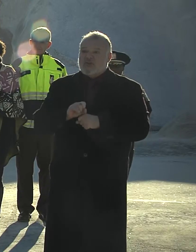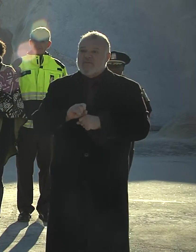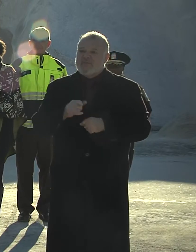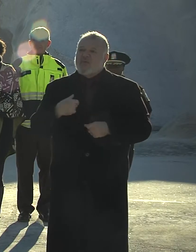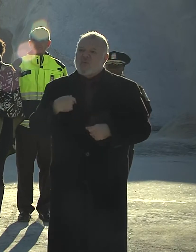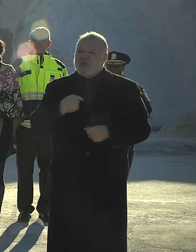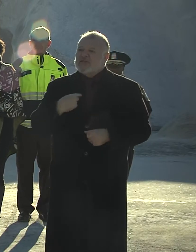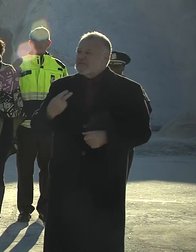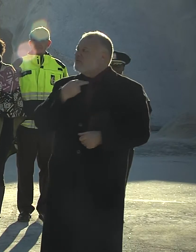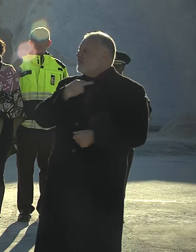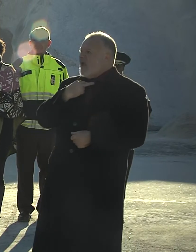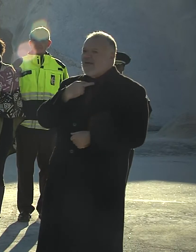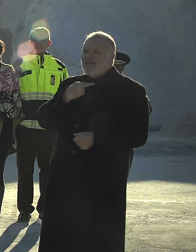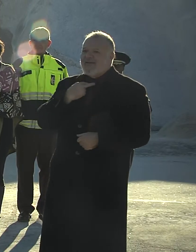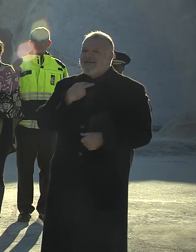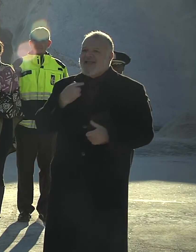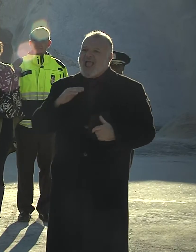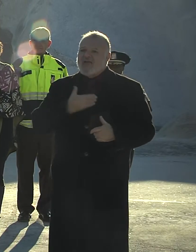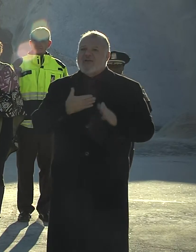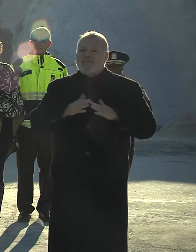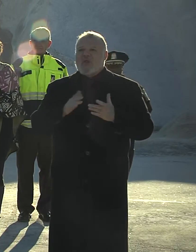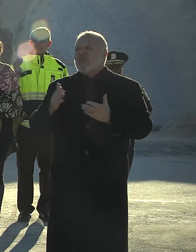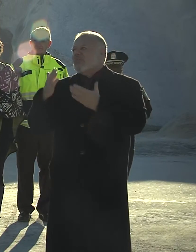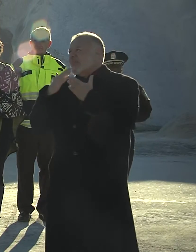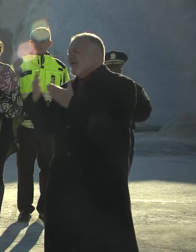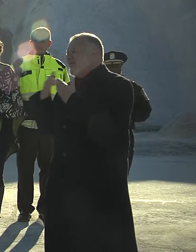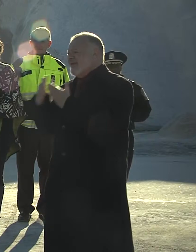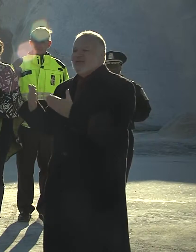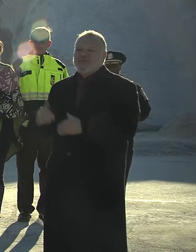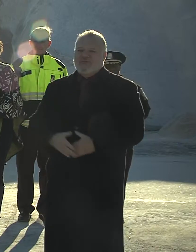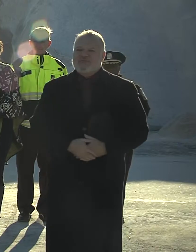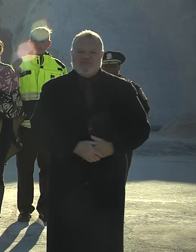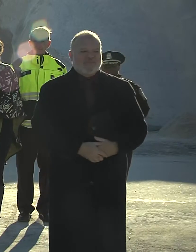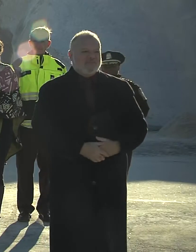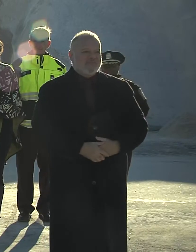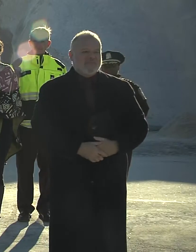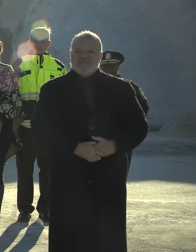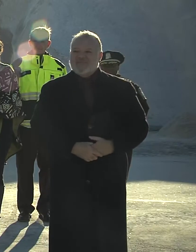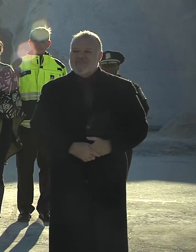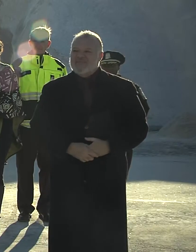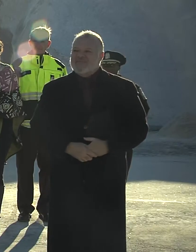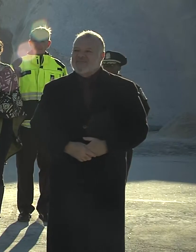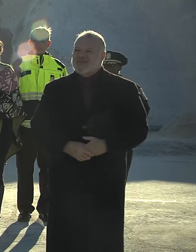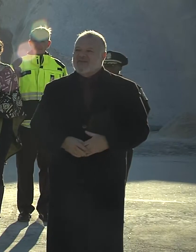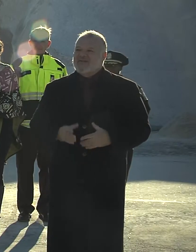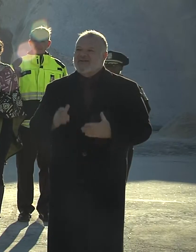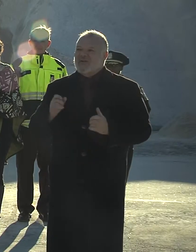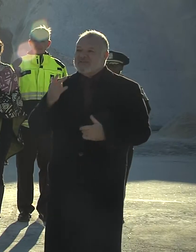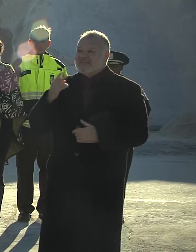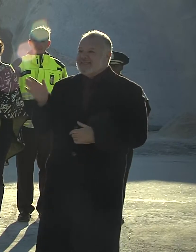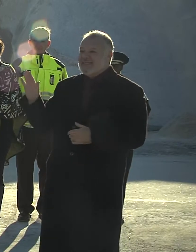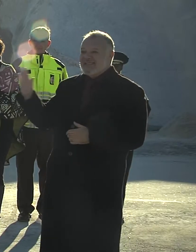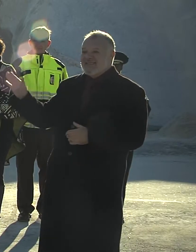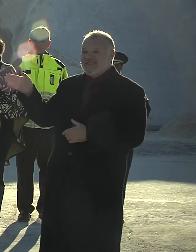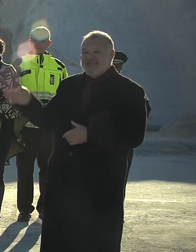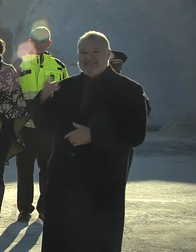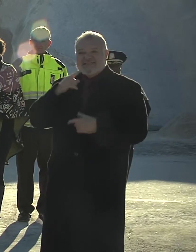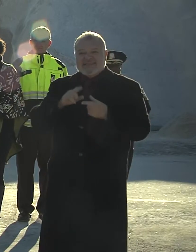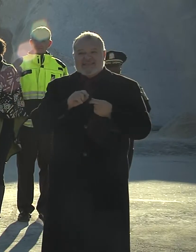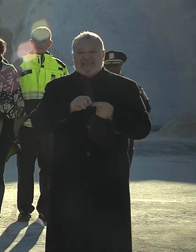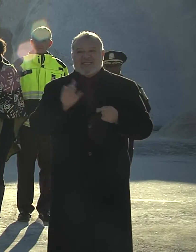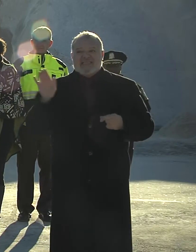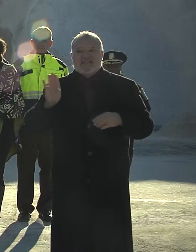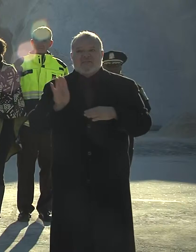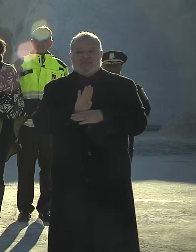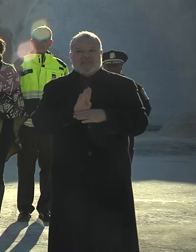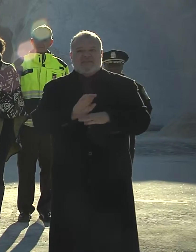gave us that opportunity. Thank you. So, for example, Mr. Alfred's business, 20 years based in Roxbury,